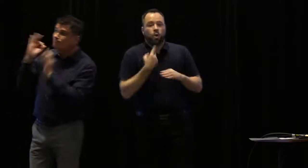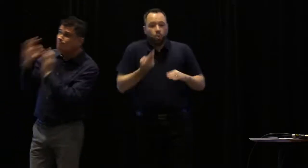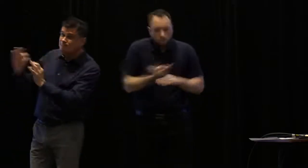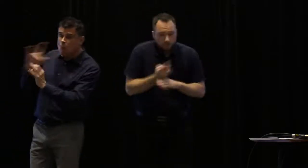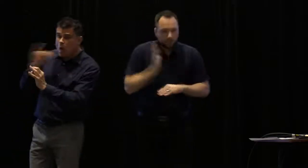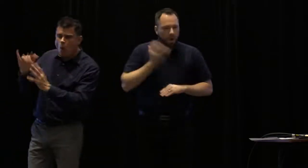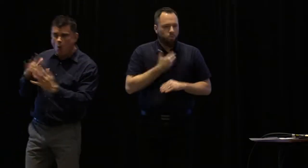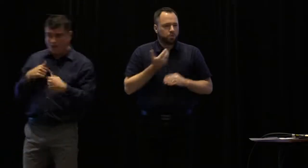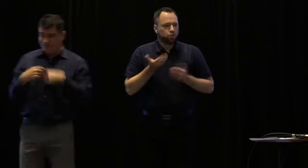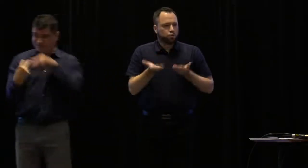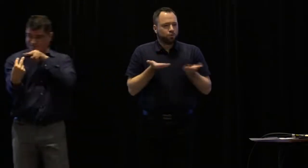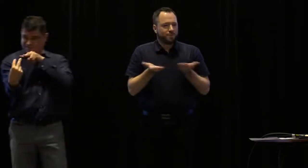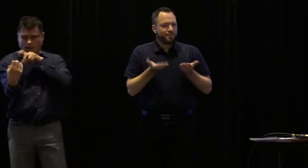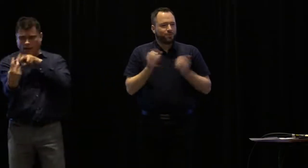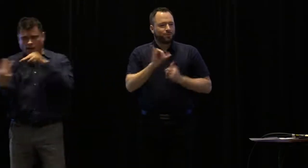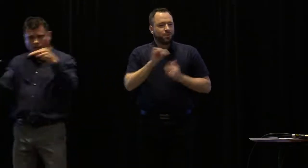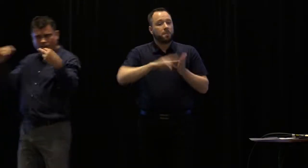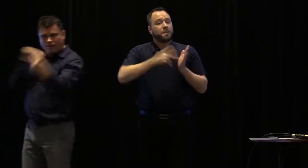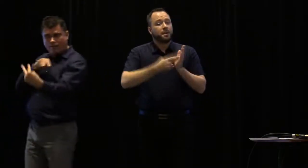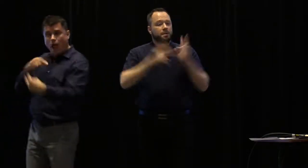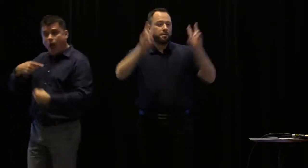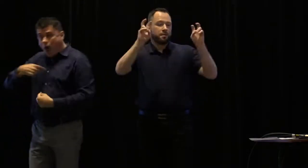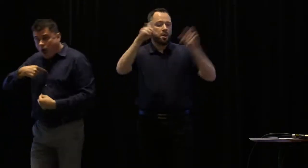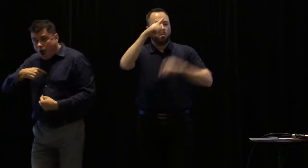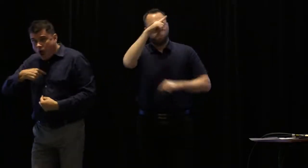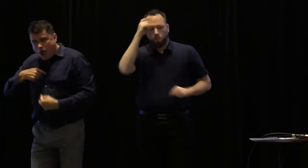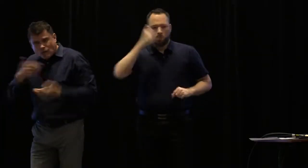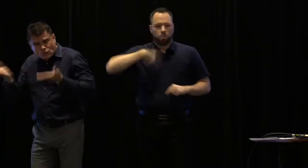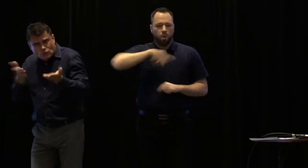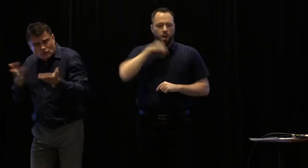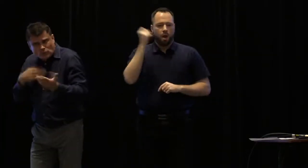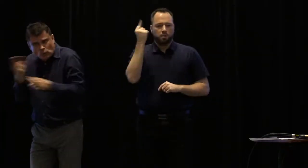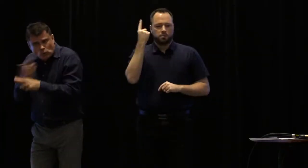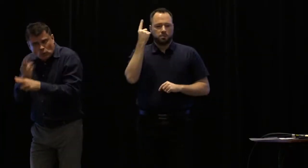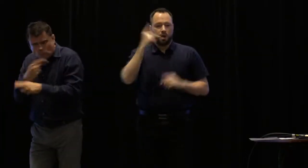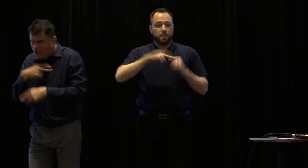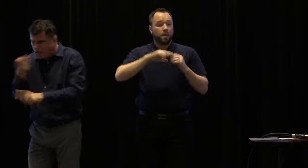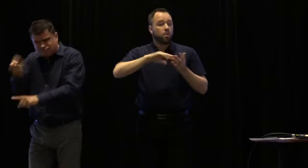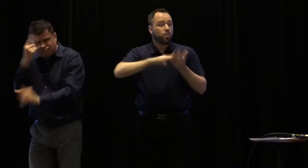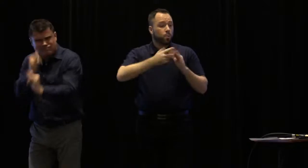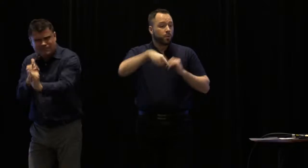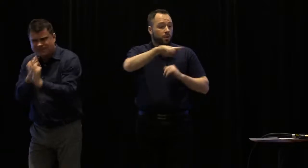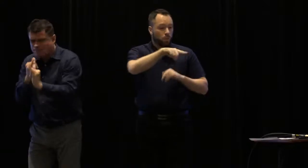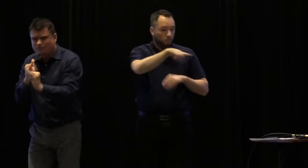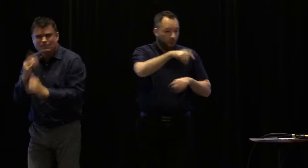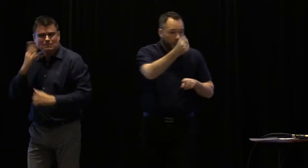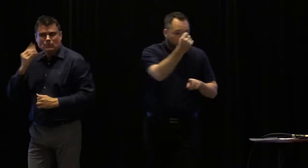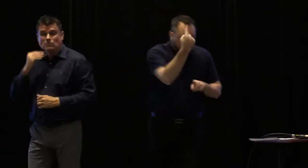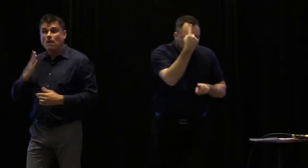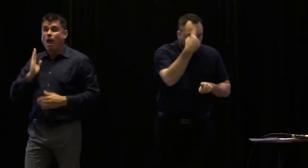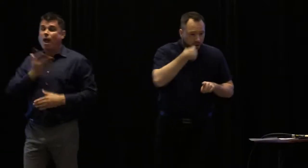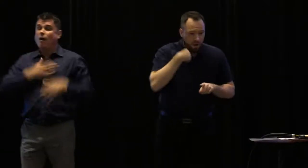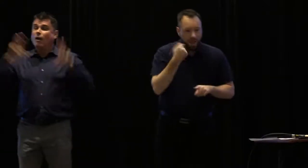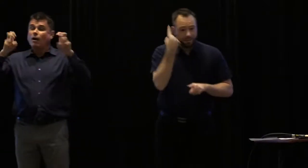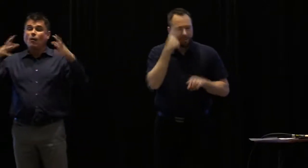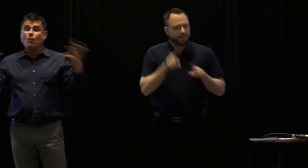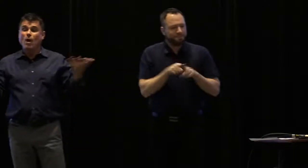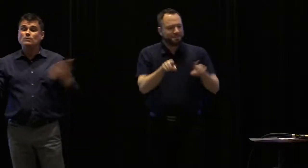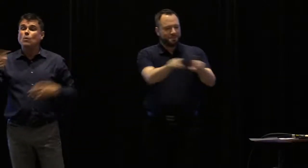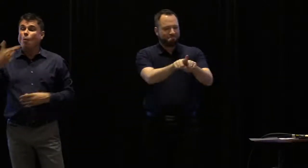various barriers and frustrations. We are also users of our own services, meaning we do